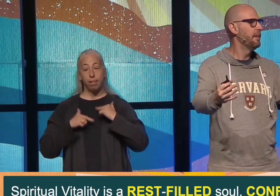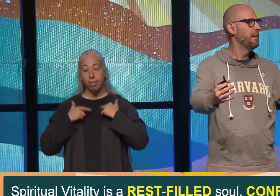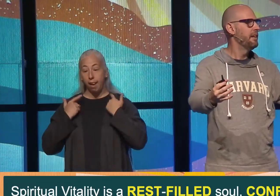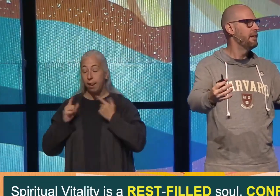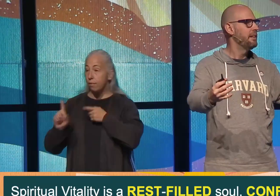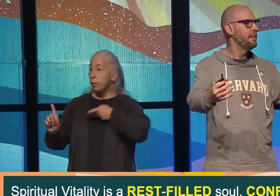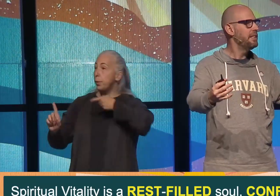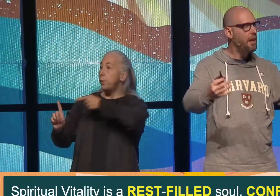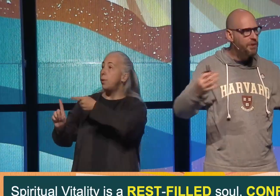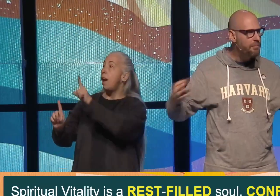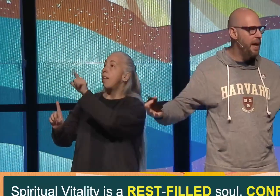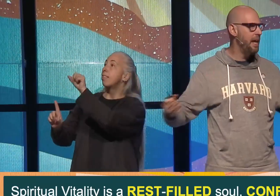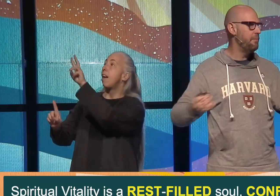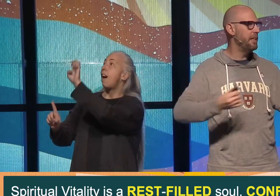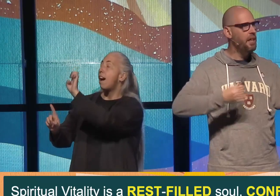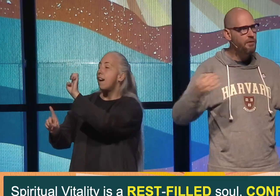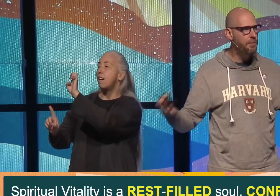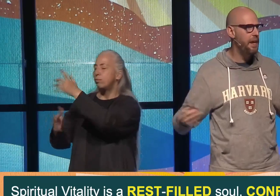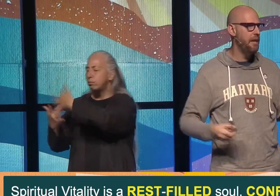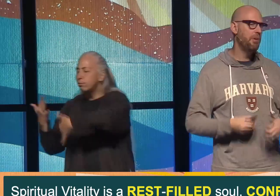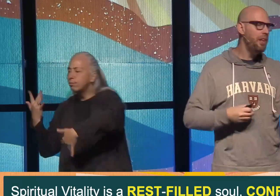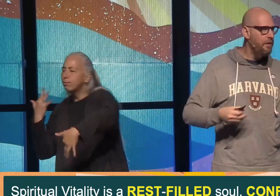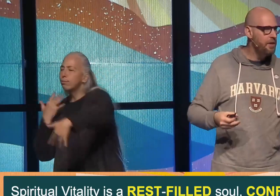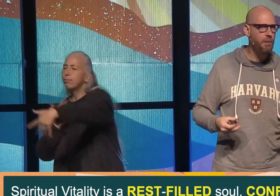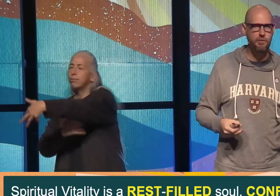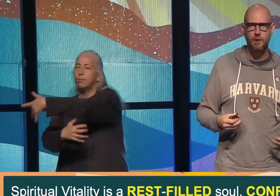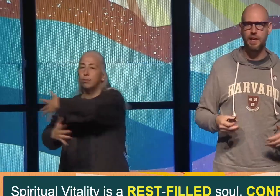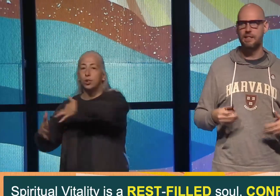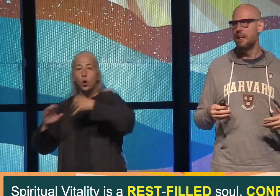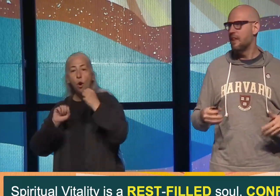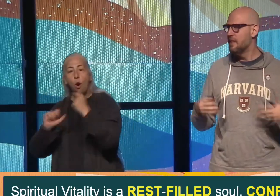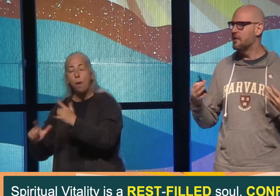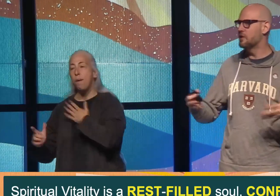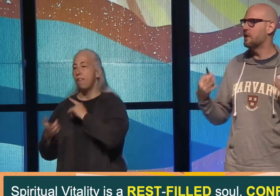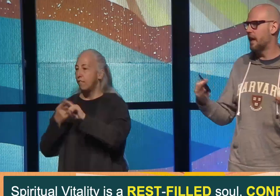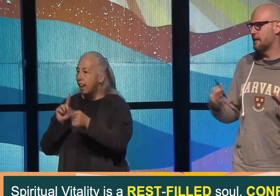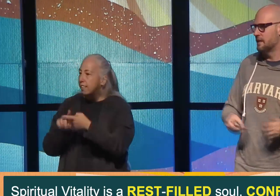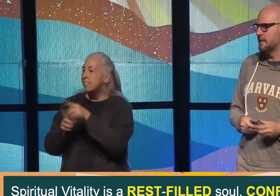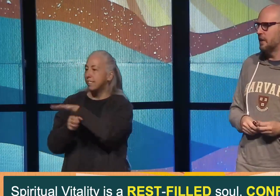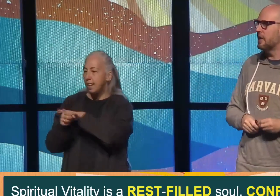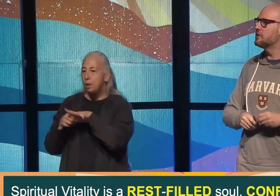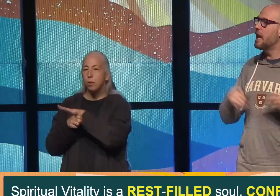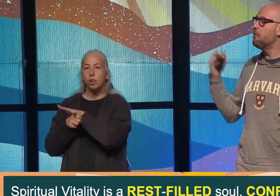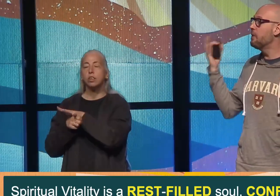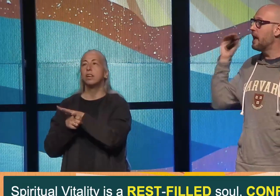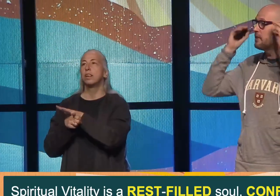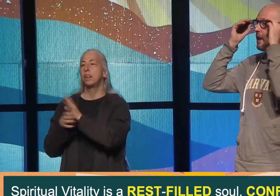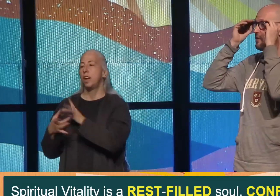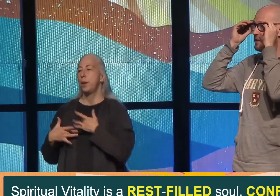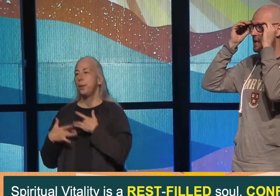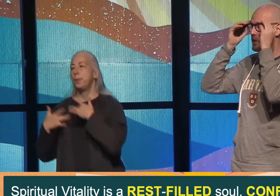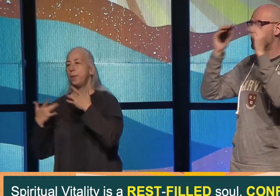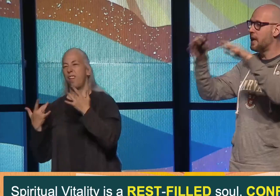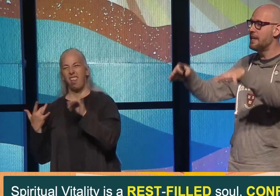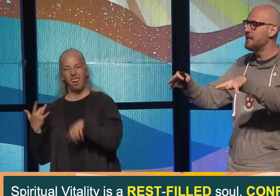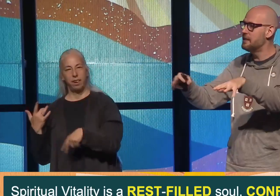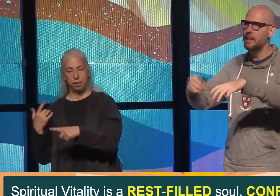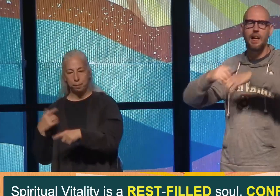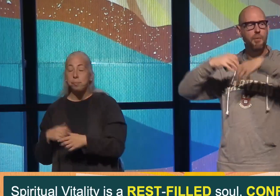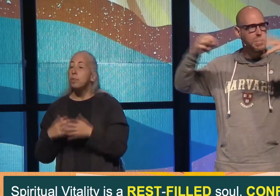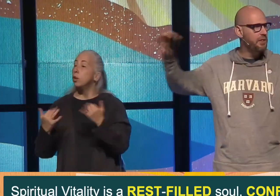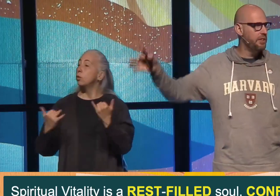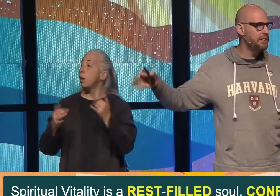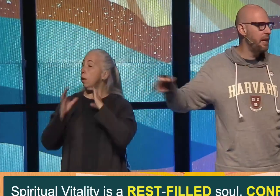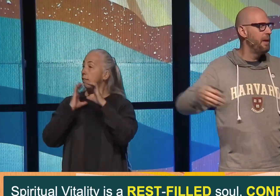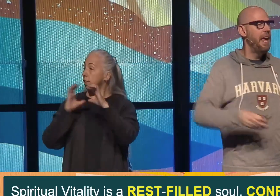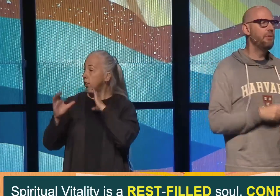love, loving my enemy, loving my neighbor, loving my friends, then there's a lightness to that. Okay, so now we want to have a conversation. So the idea is,